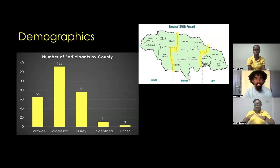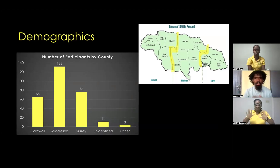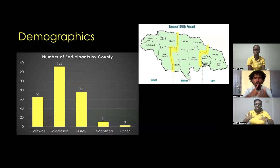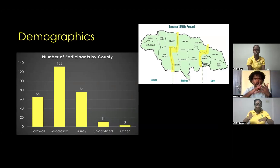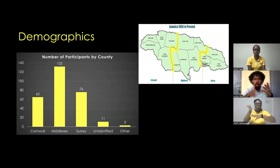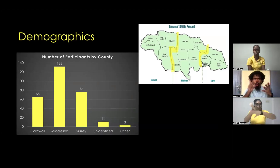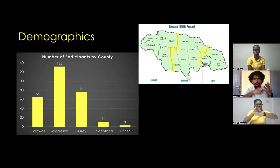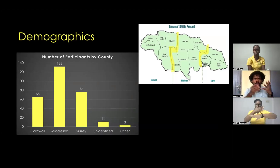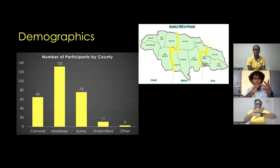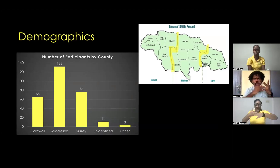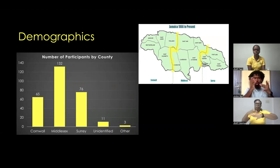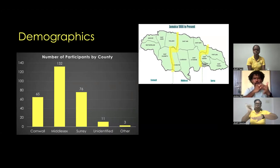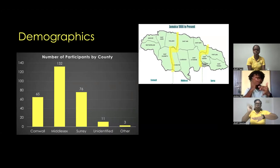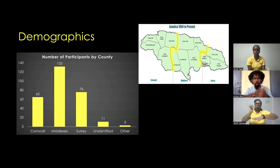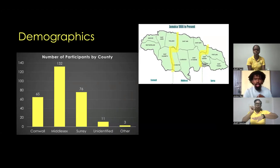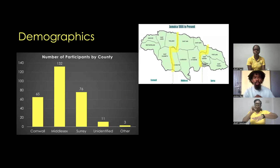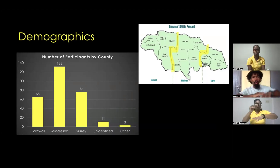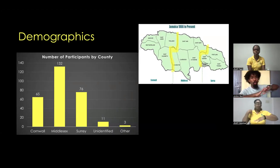and we do some divisions, and we